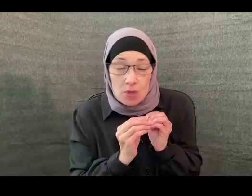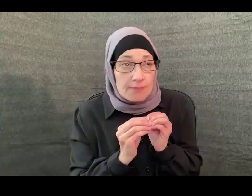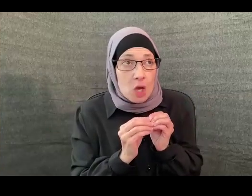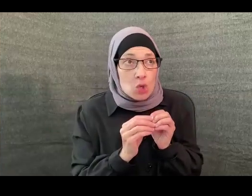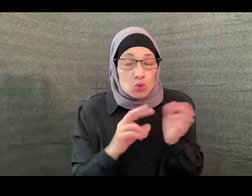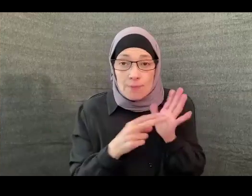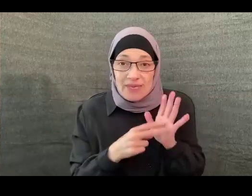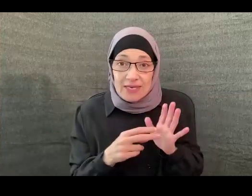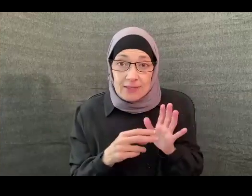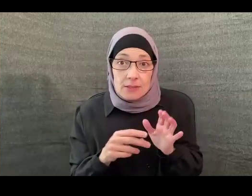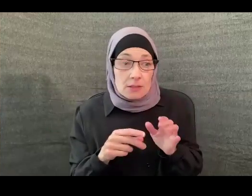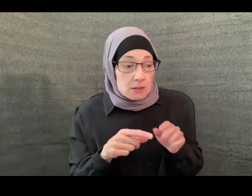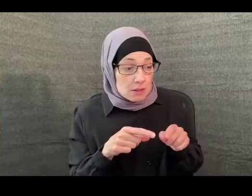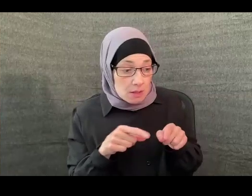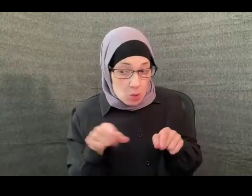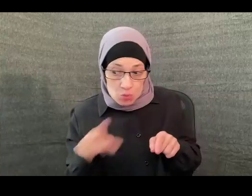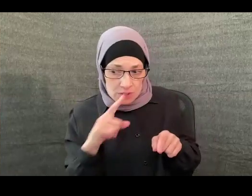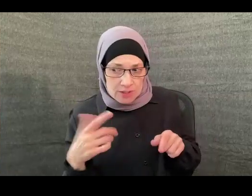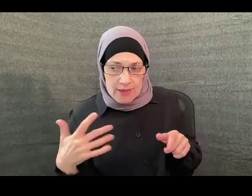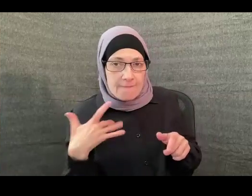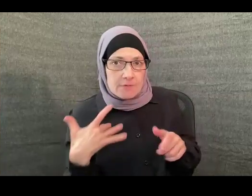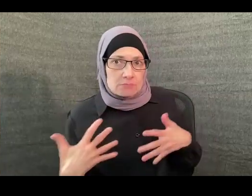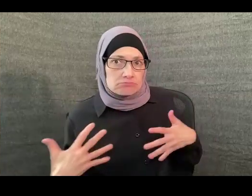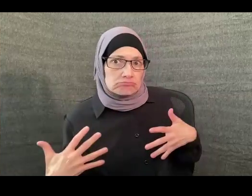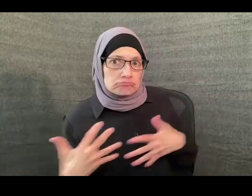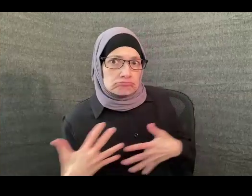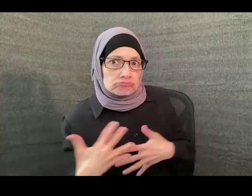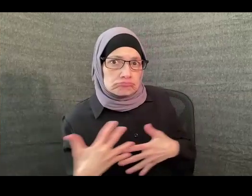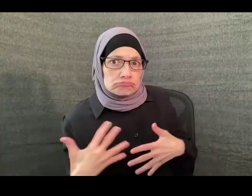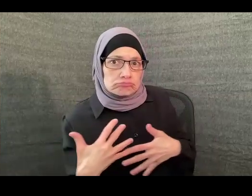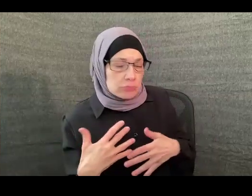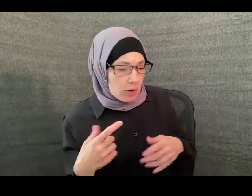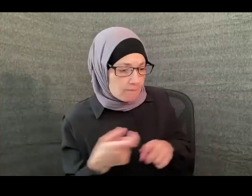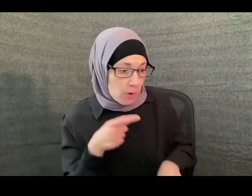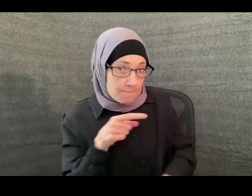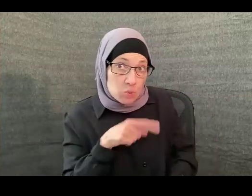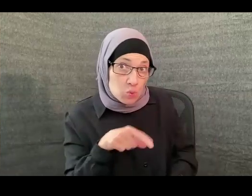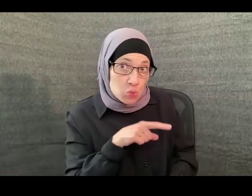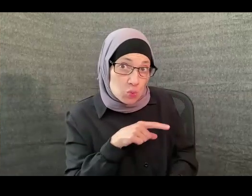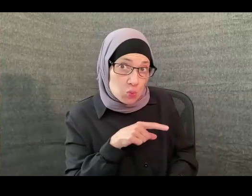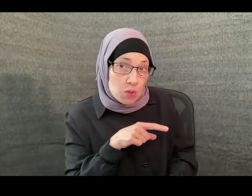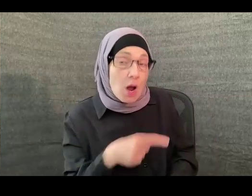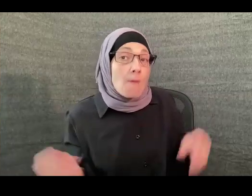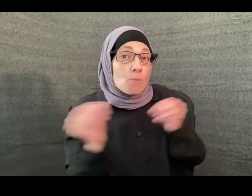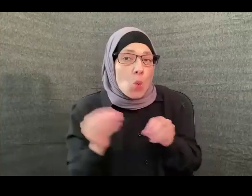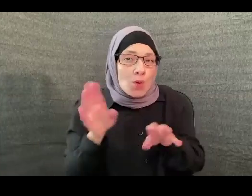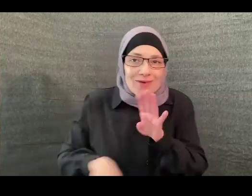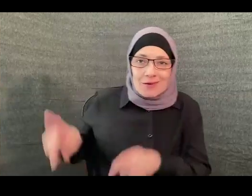your fear in their heart is greater than their fear from Allah subhanahu wa ta'ala.